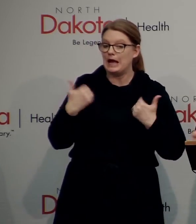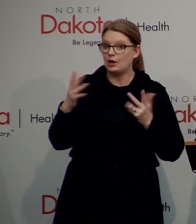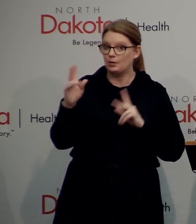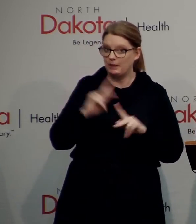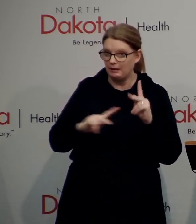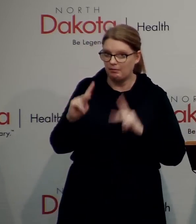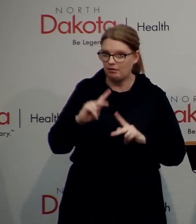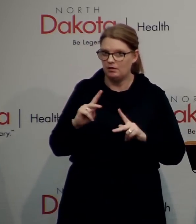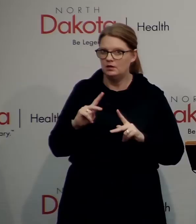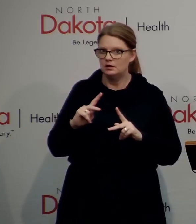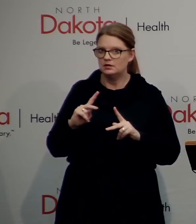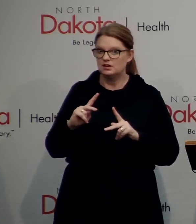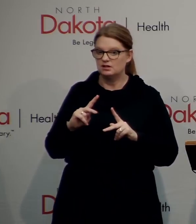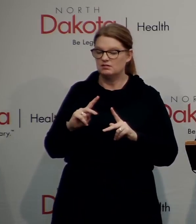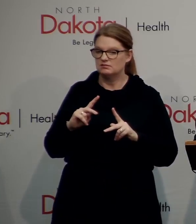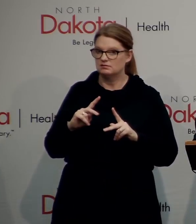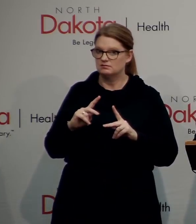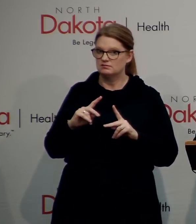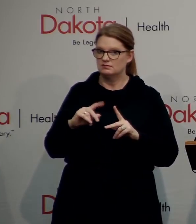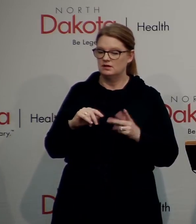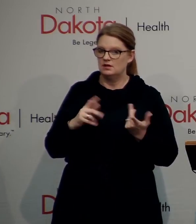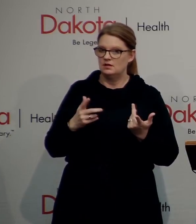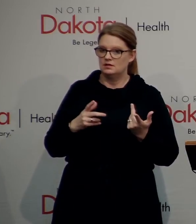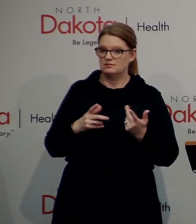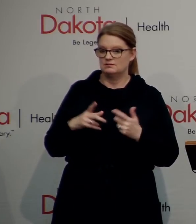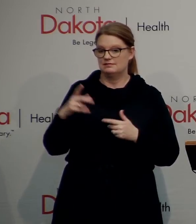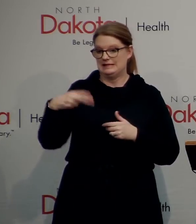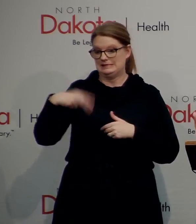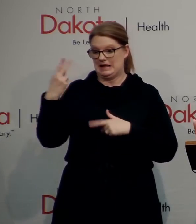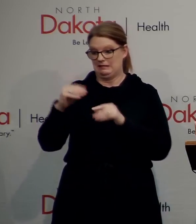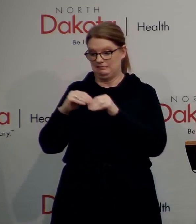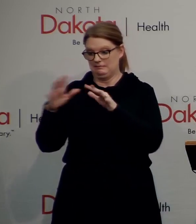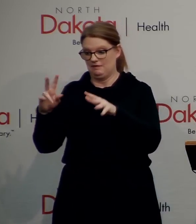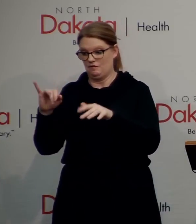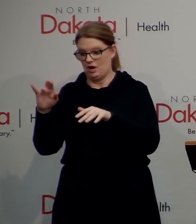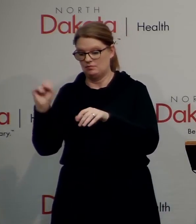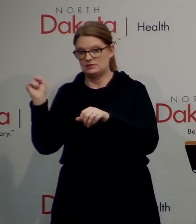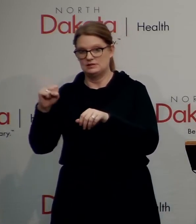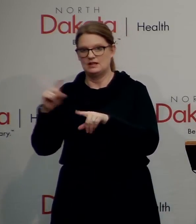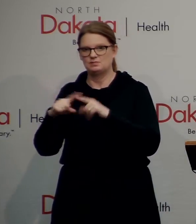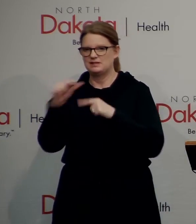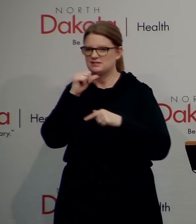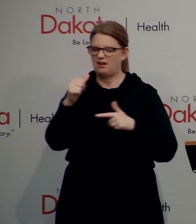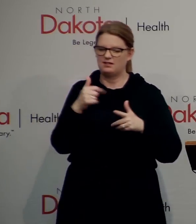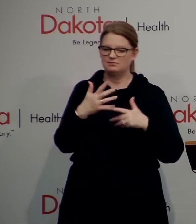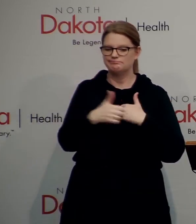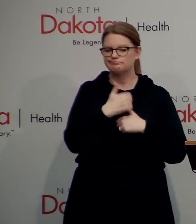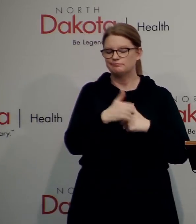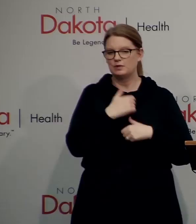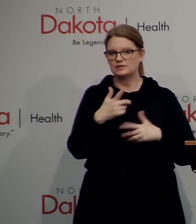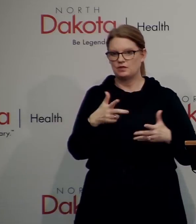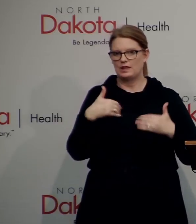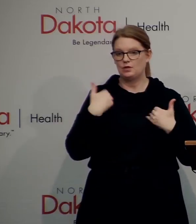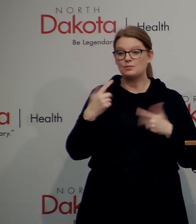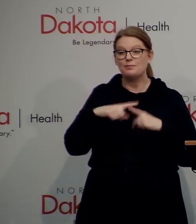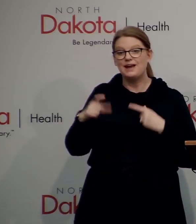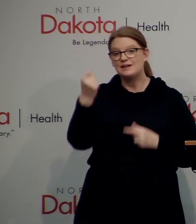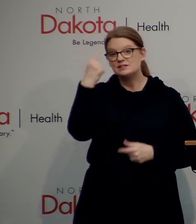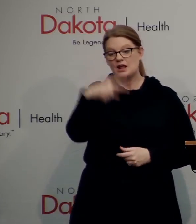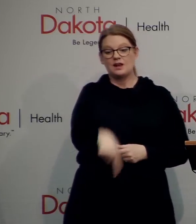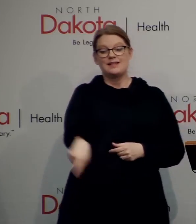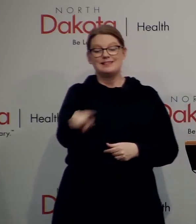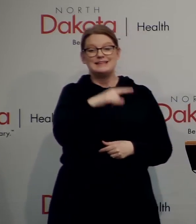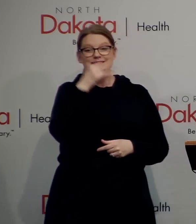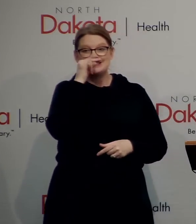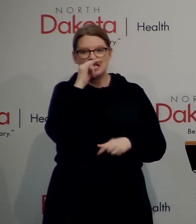highly contagious virus, but they can get it, as we learned today, and they can spread it. So again, making sure